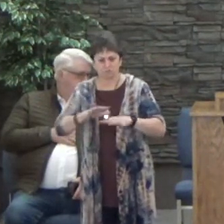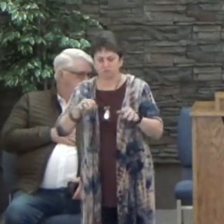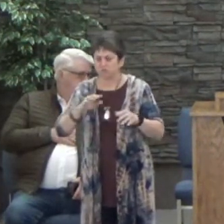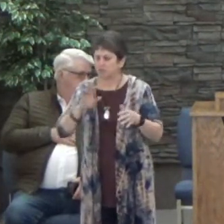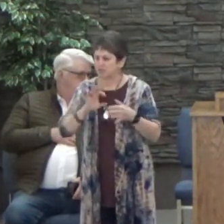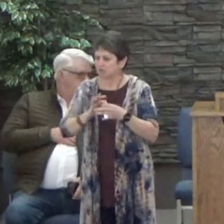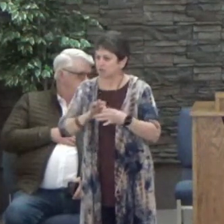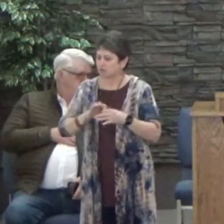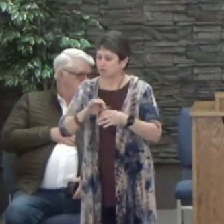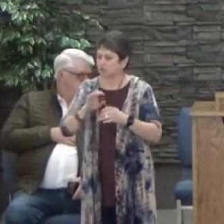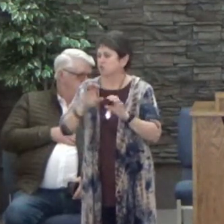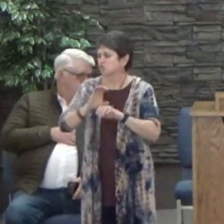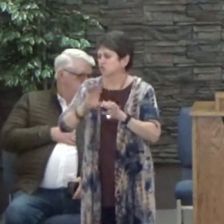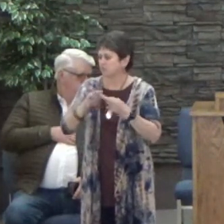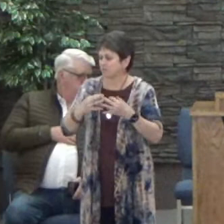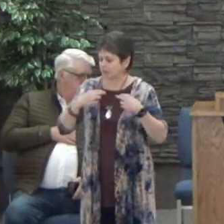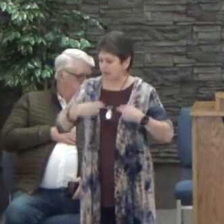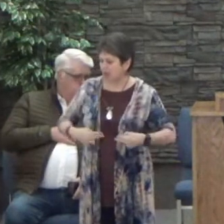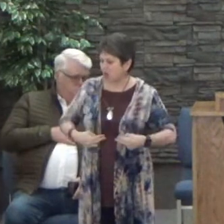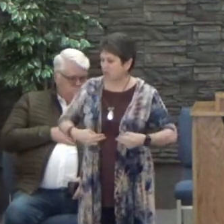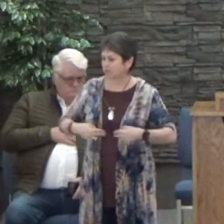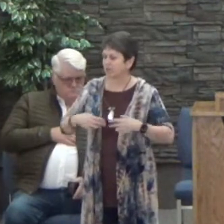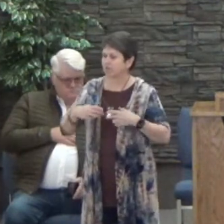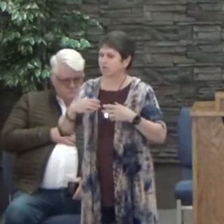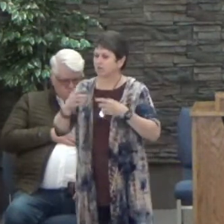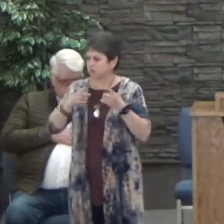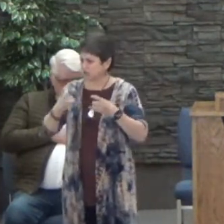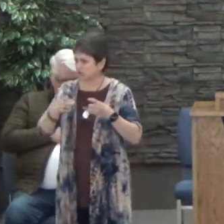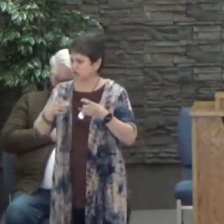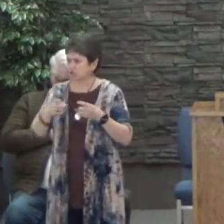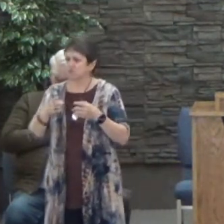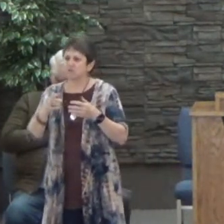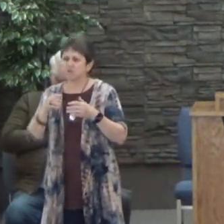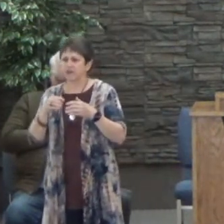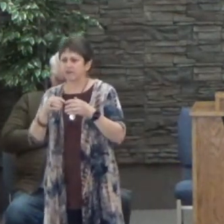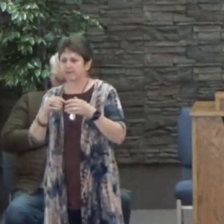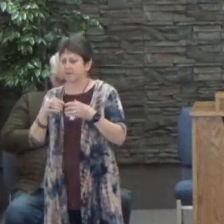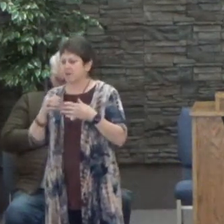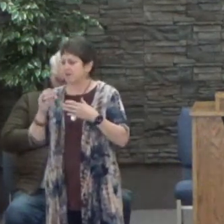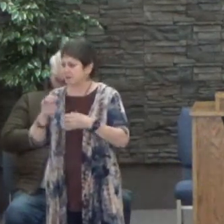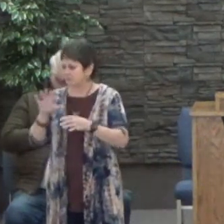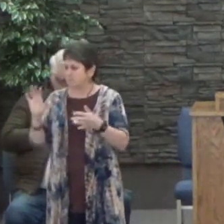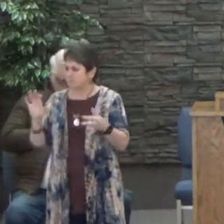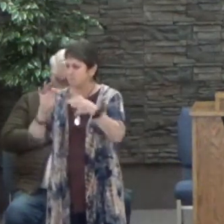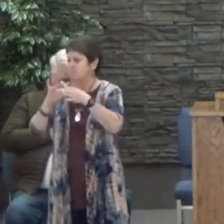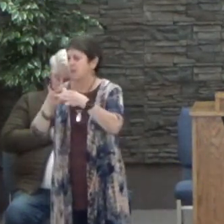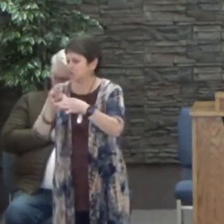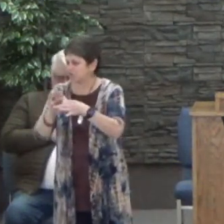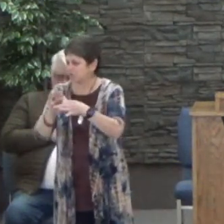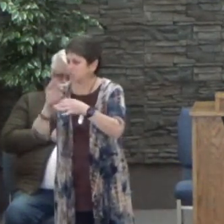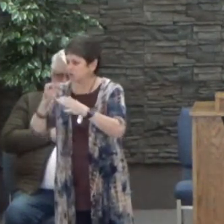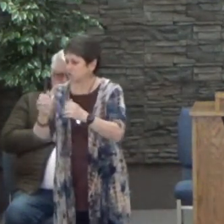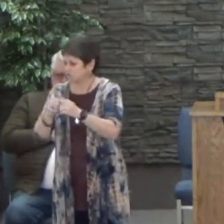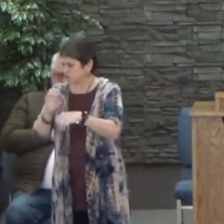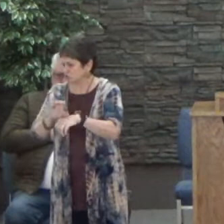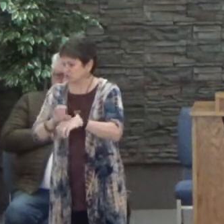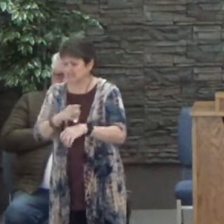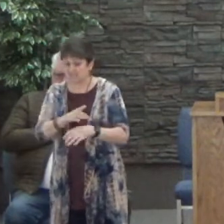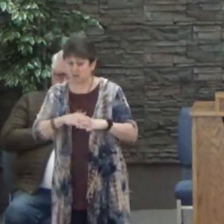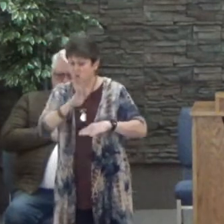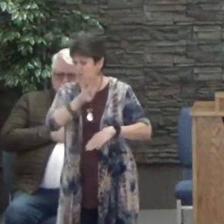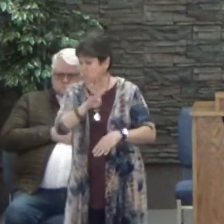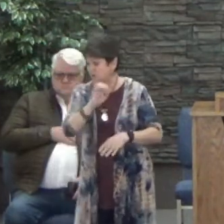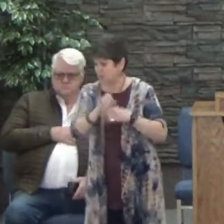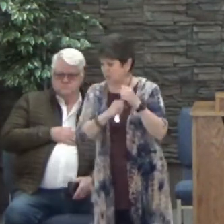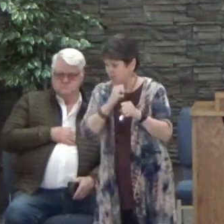health, direction, and matching ministers to churches. Grady has over 40 years of ministry experience in the Churches of